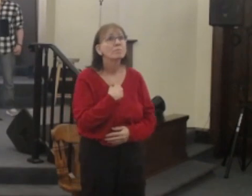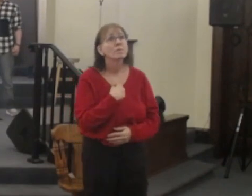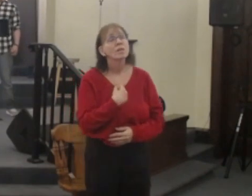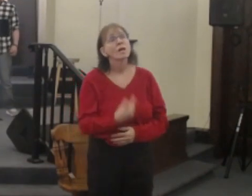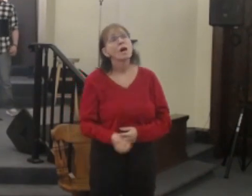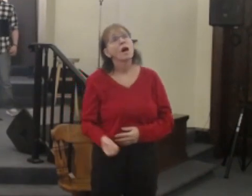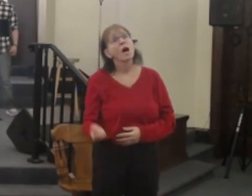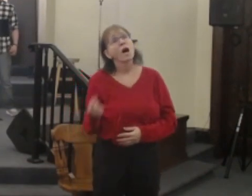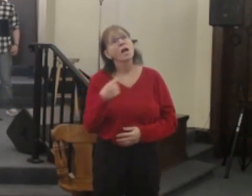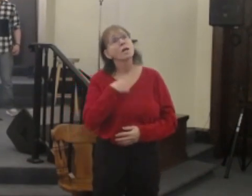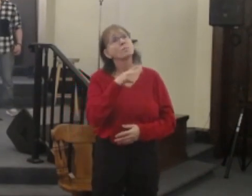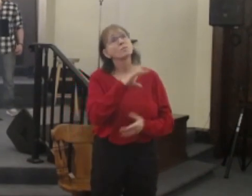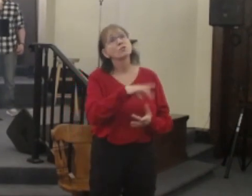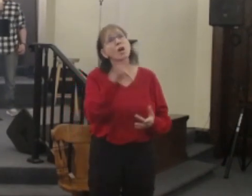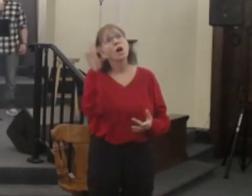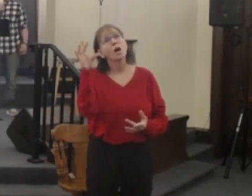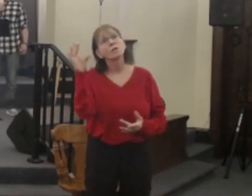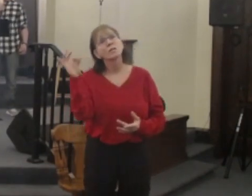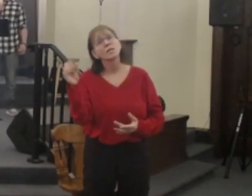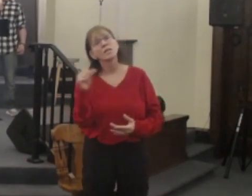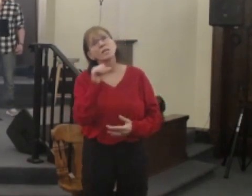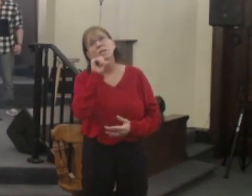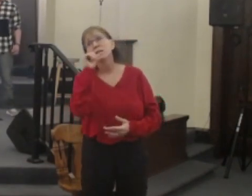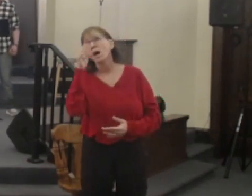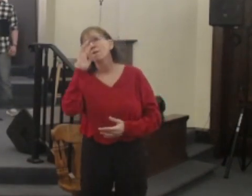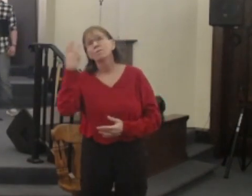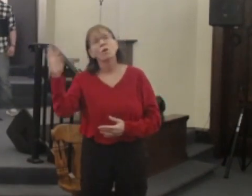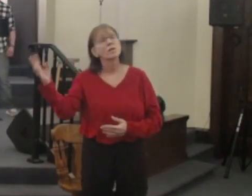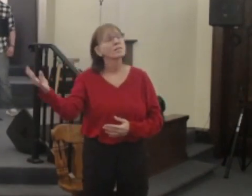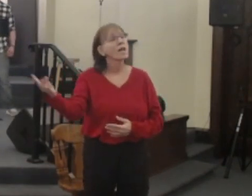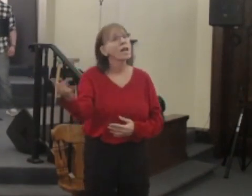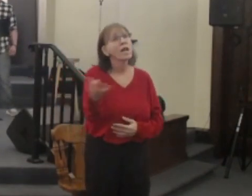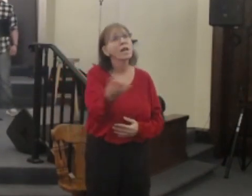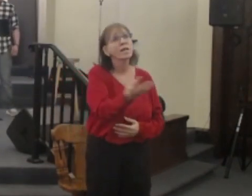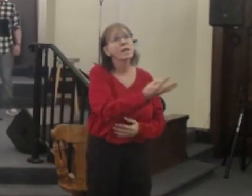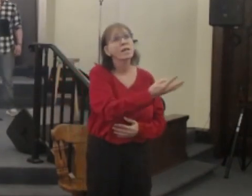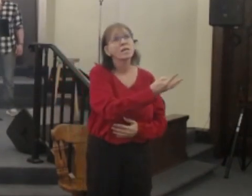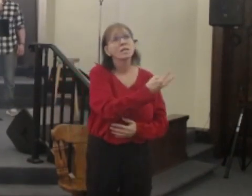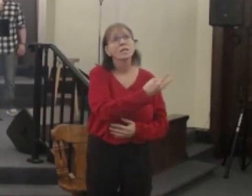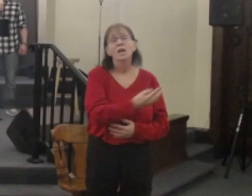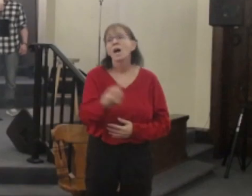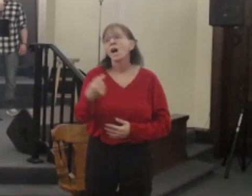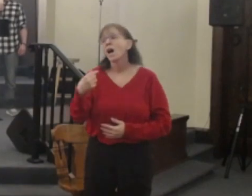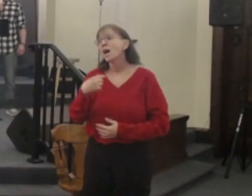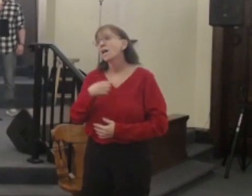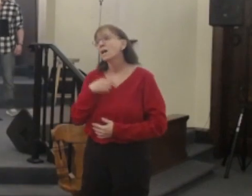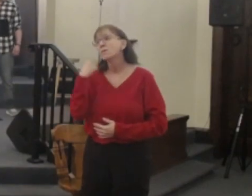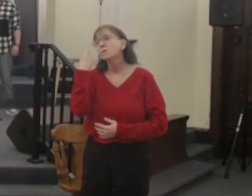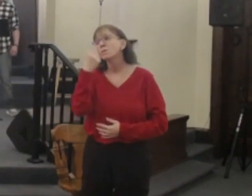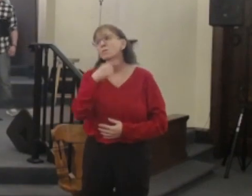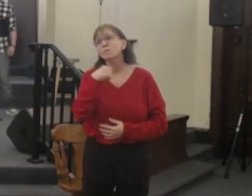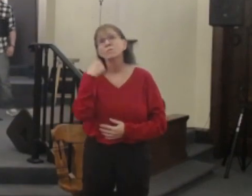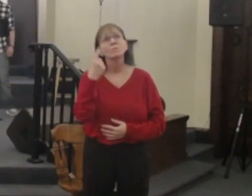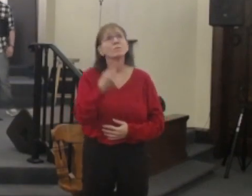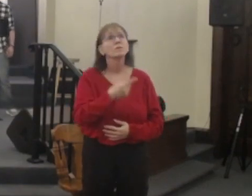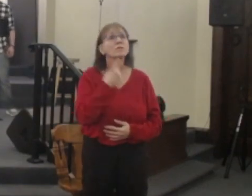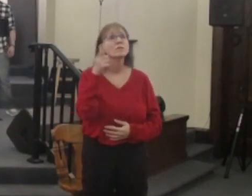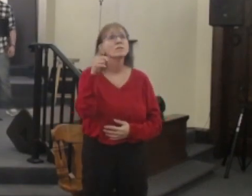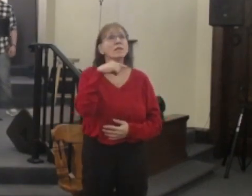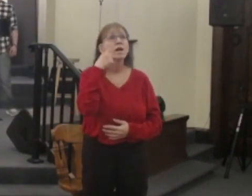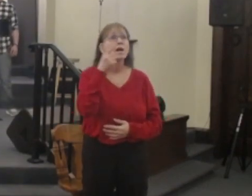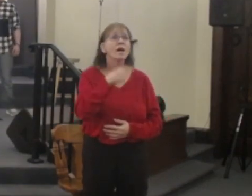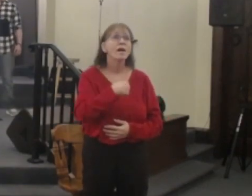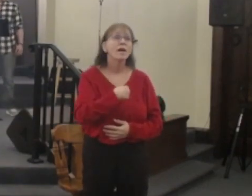am. I am chosen, not forsaken. I am who you say